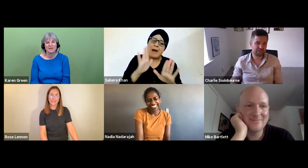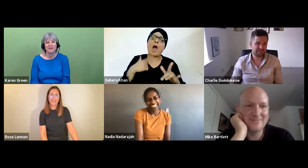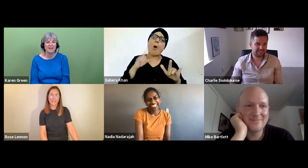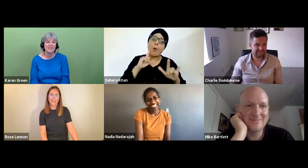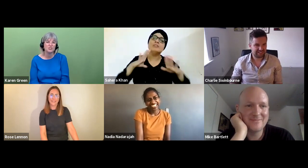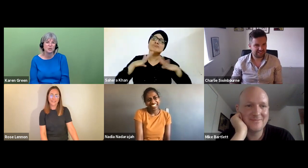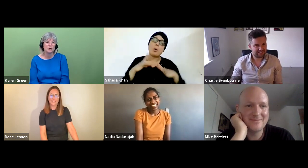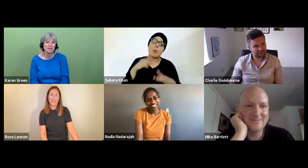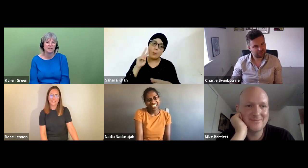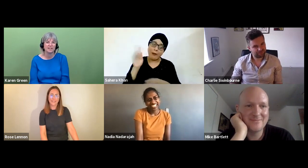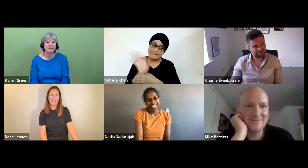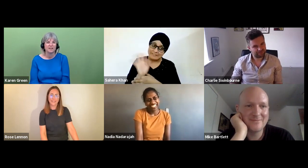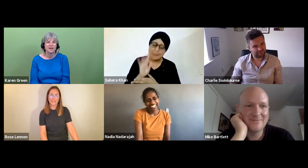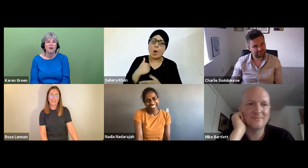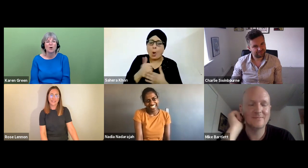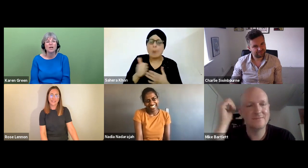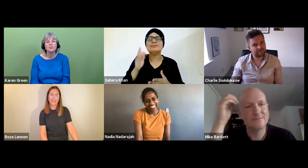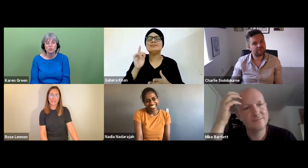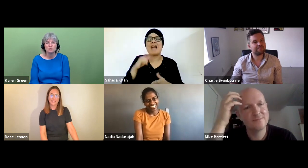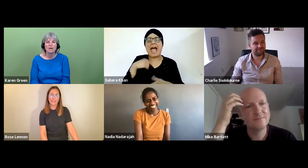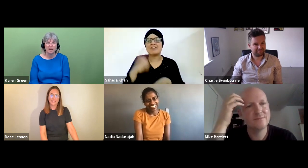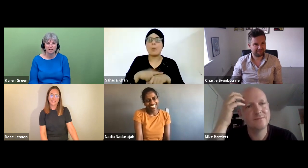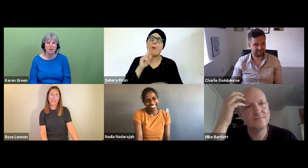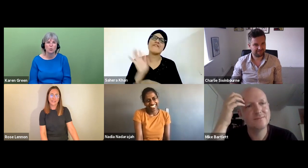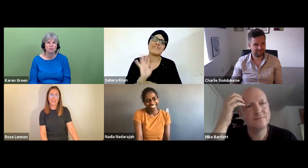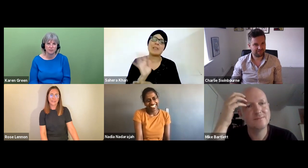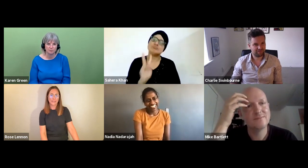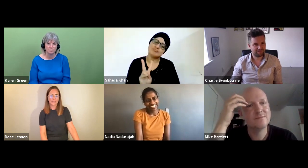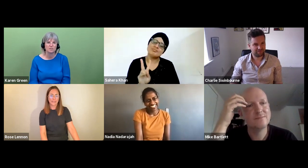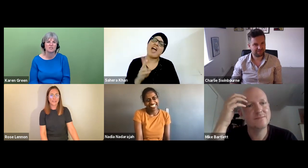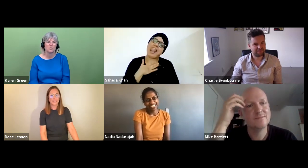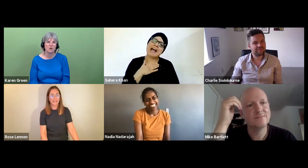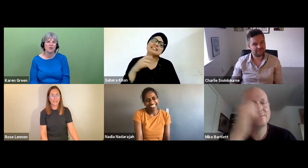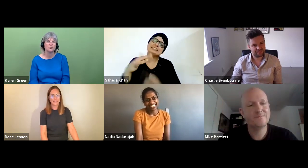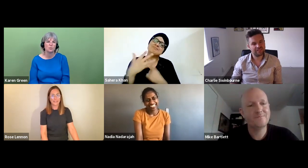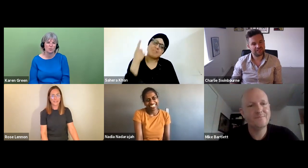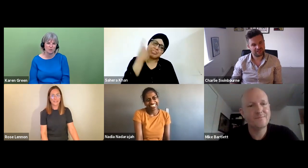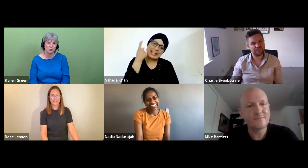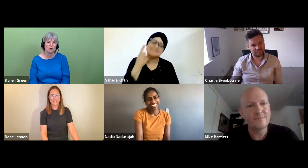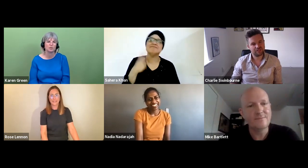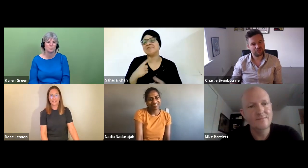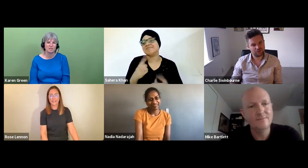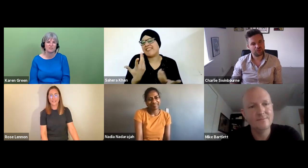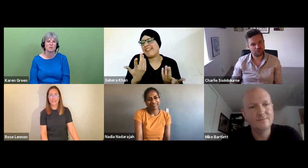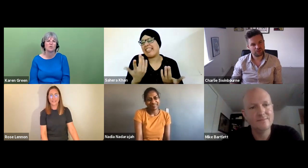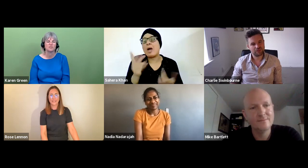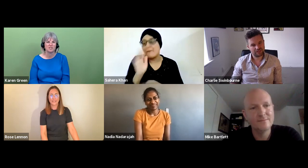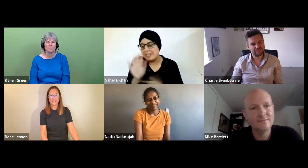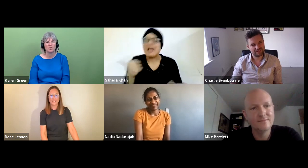I enjoy working, but I do relax. I watch films, so I do watch films every so often. And when I'm